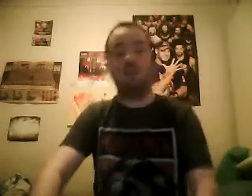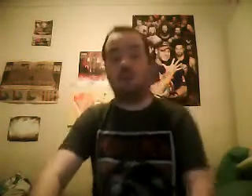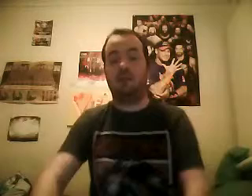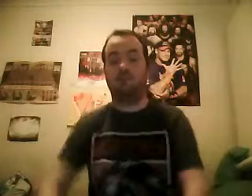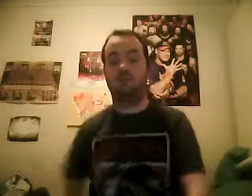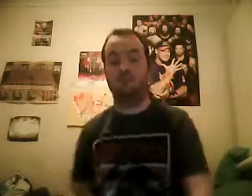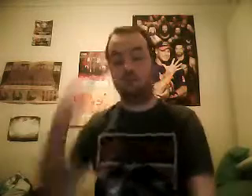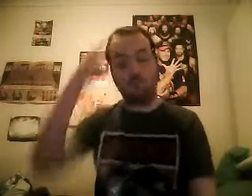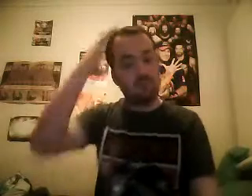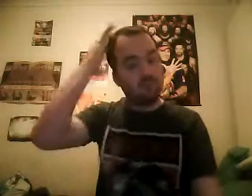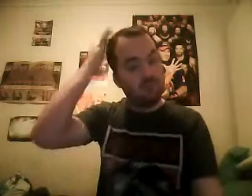fine.